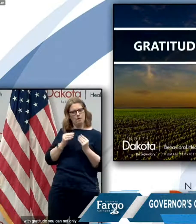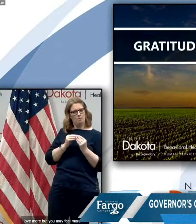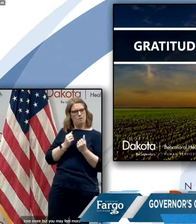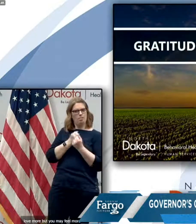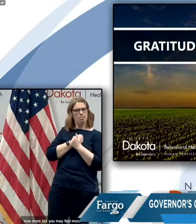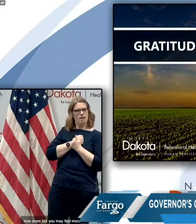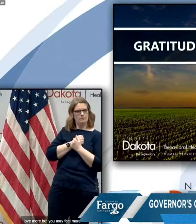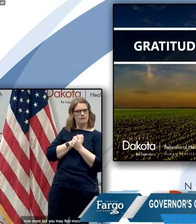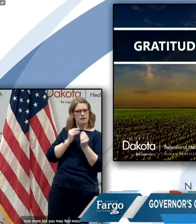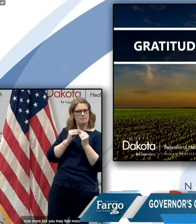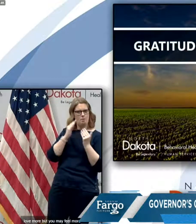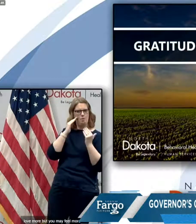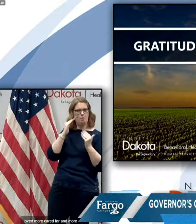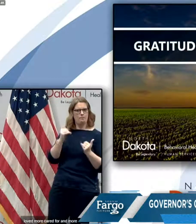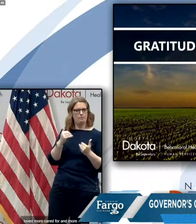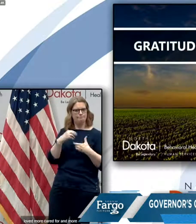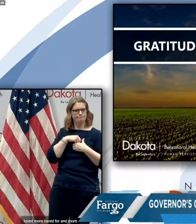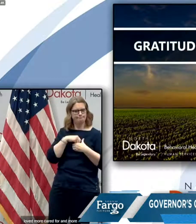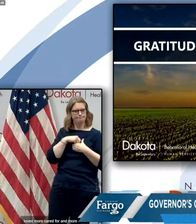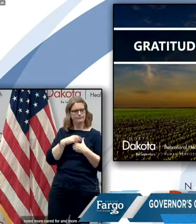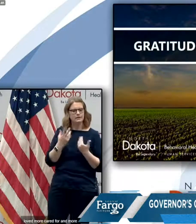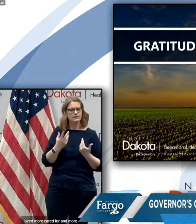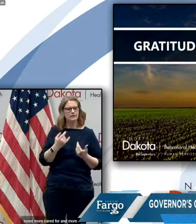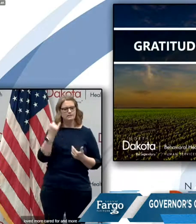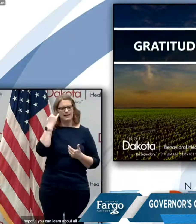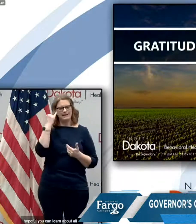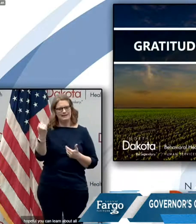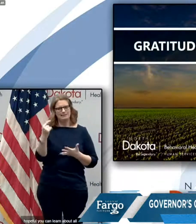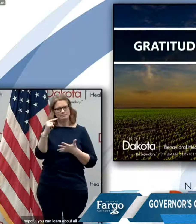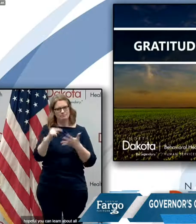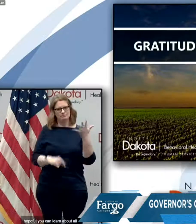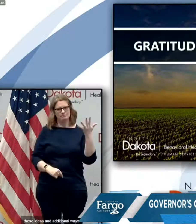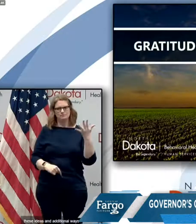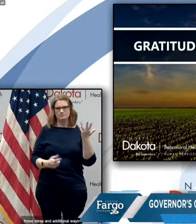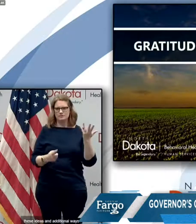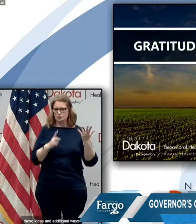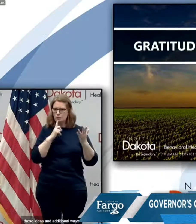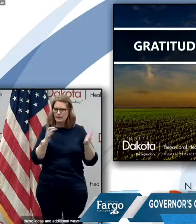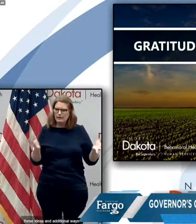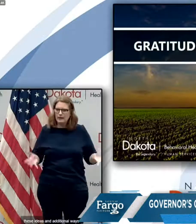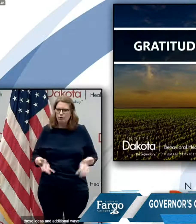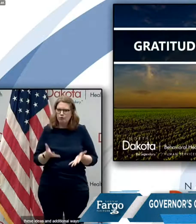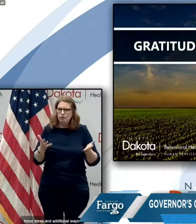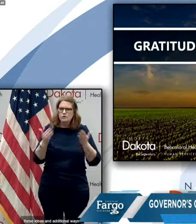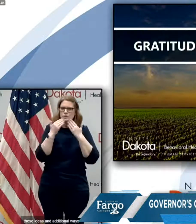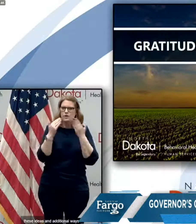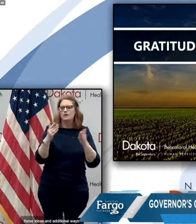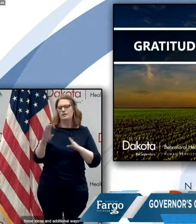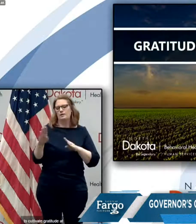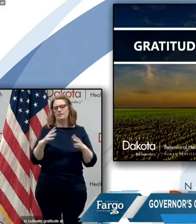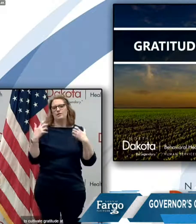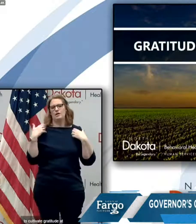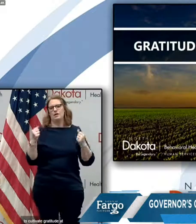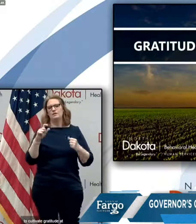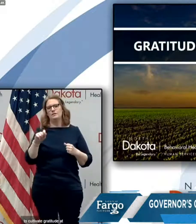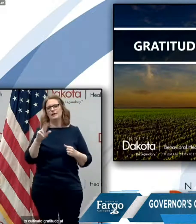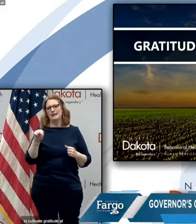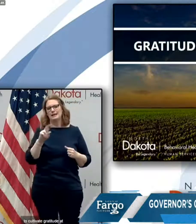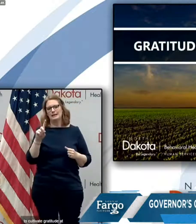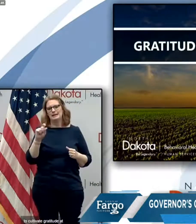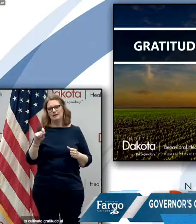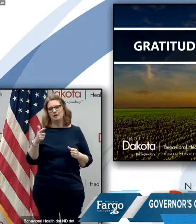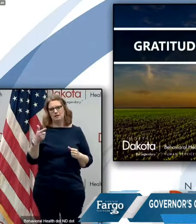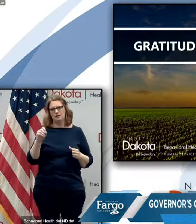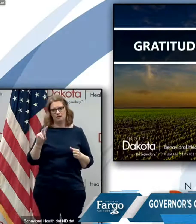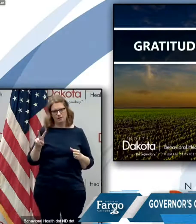and more hopeful. You can learn about all these ideas and additional ways to cultivate gratitude at behavioralhealth.nd.gov. And I want to